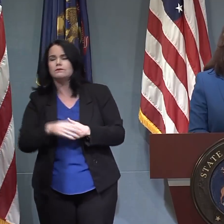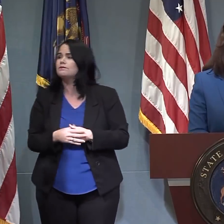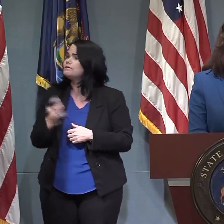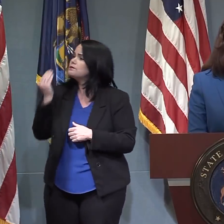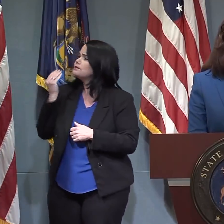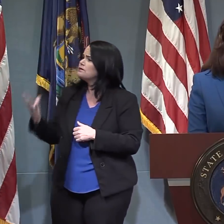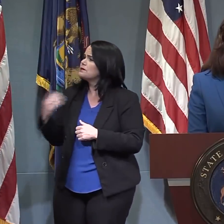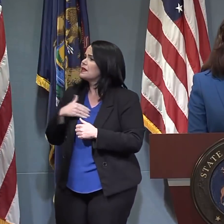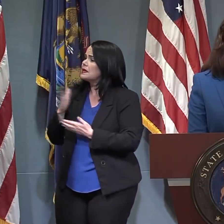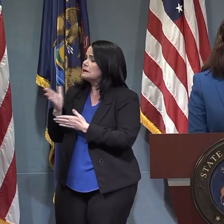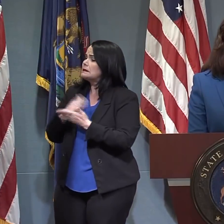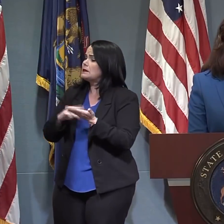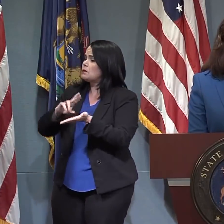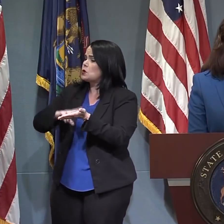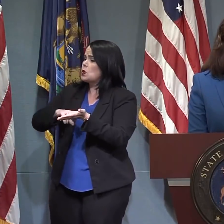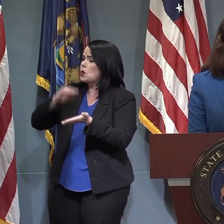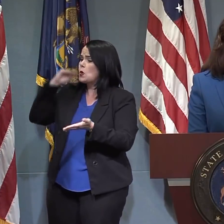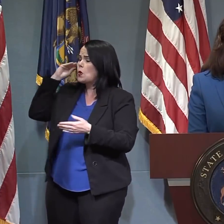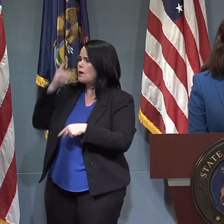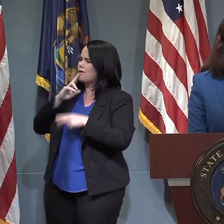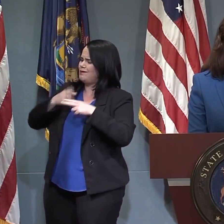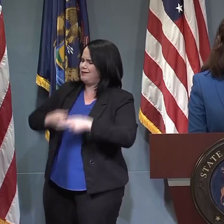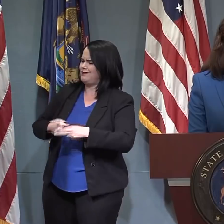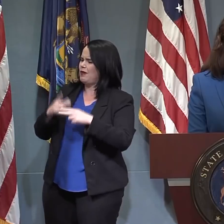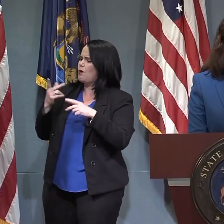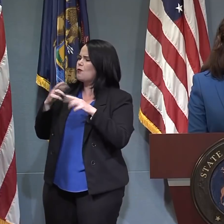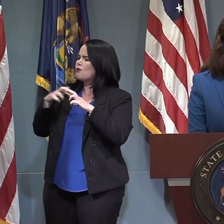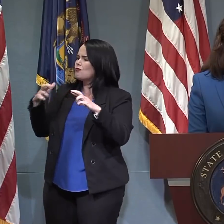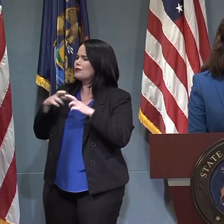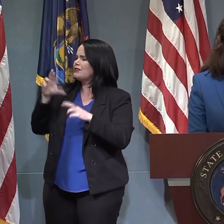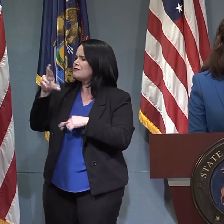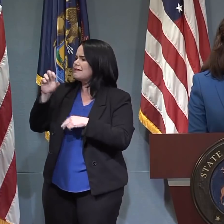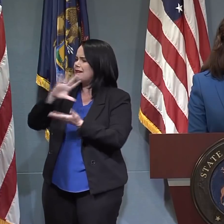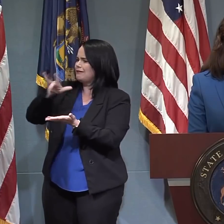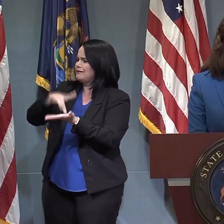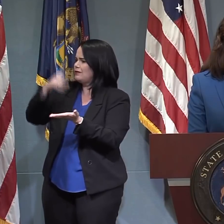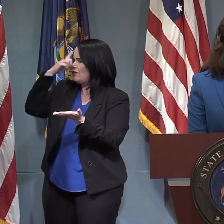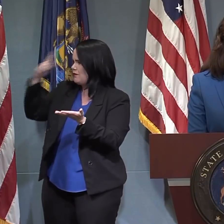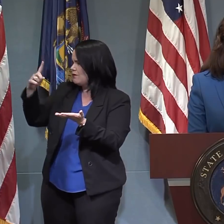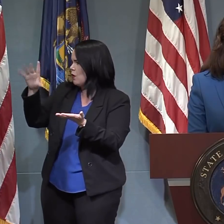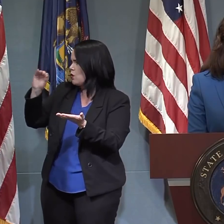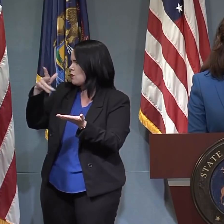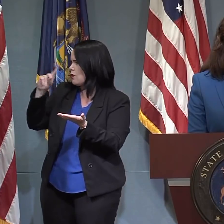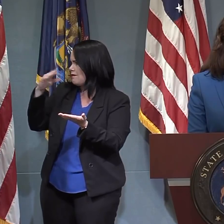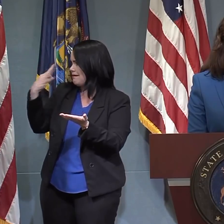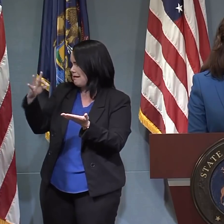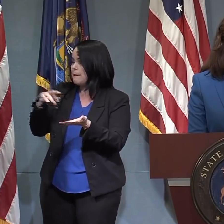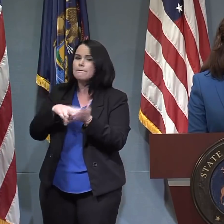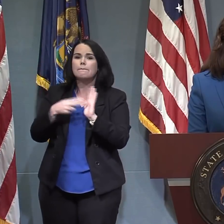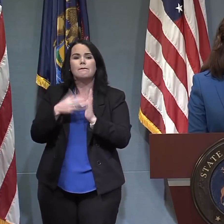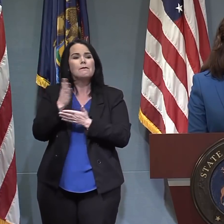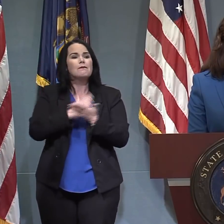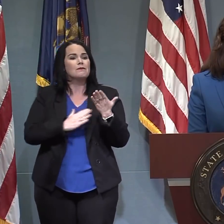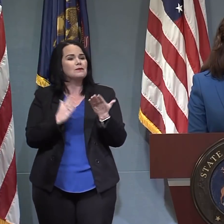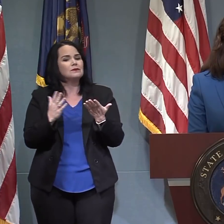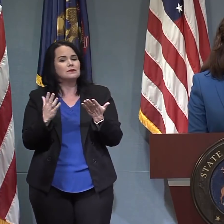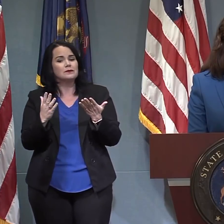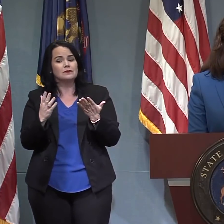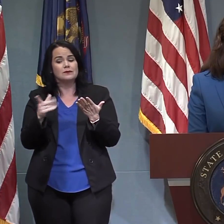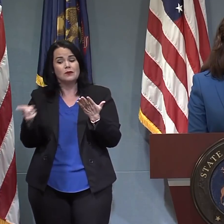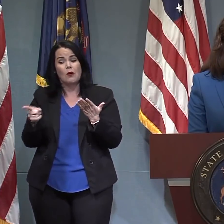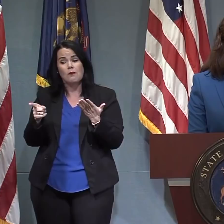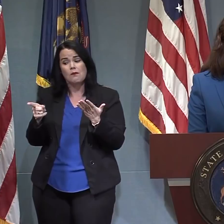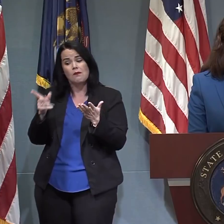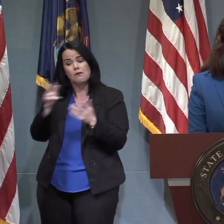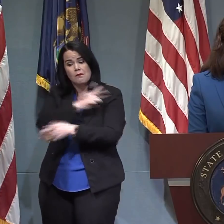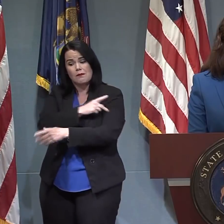been designated as COVID-19 regional care hubs, and there has been the placing of COVID-positive patients in the nursing homes with negative patients